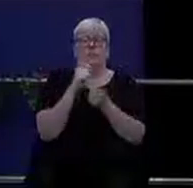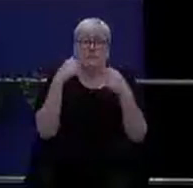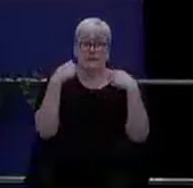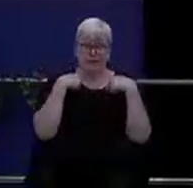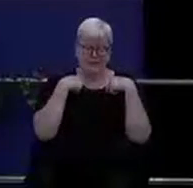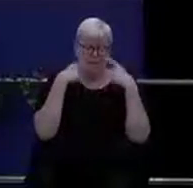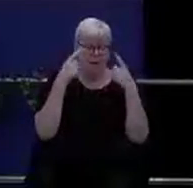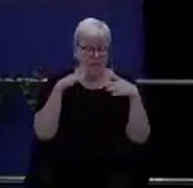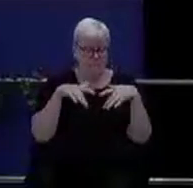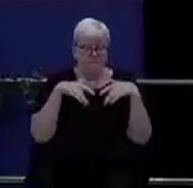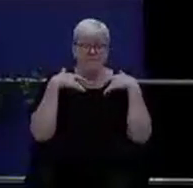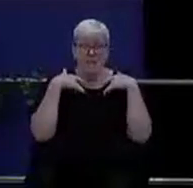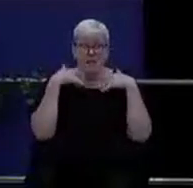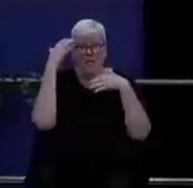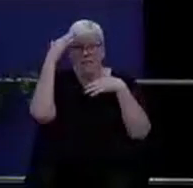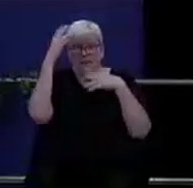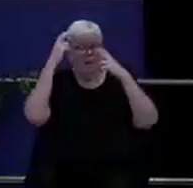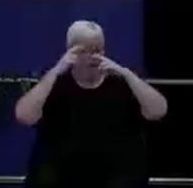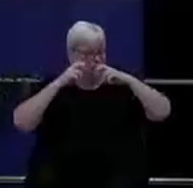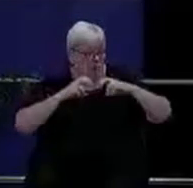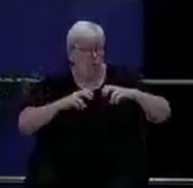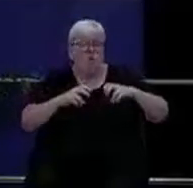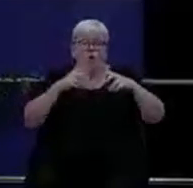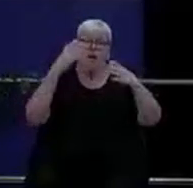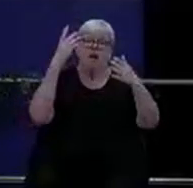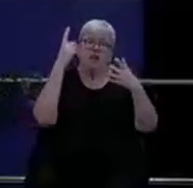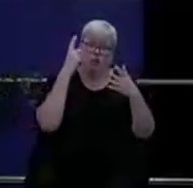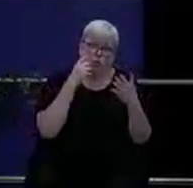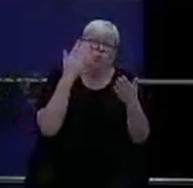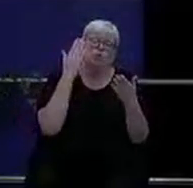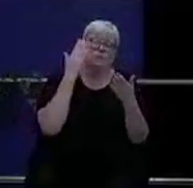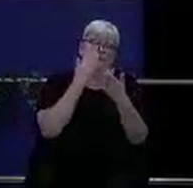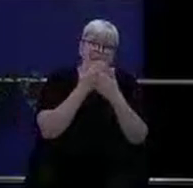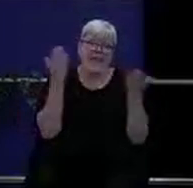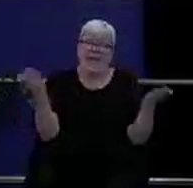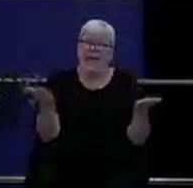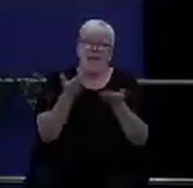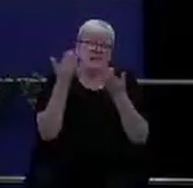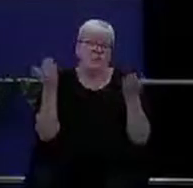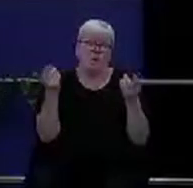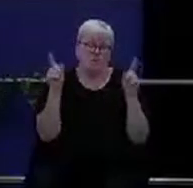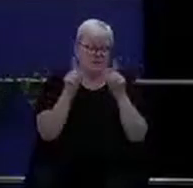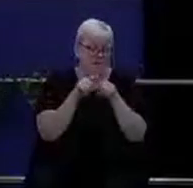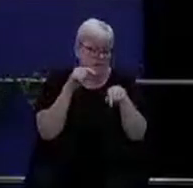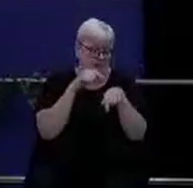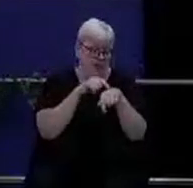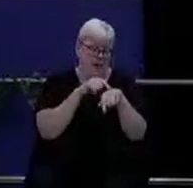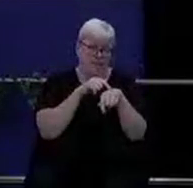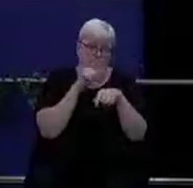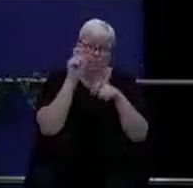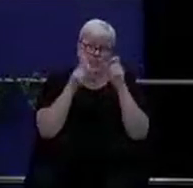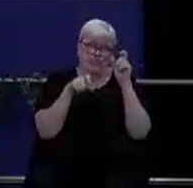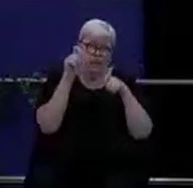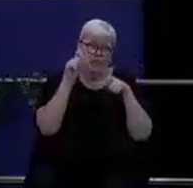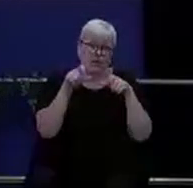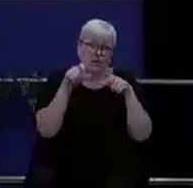that the themes that I explore could apply to anywhere, whilst at the same time, people have